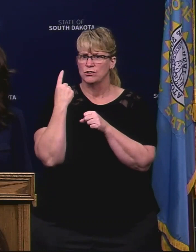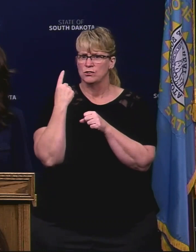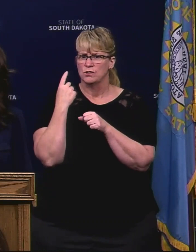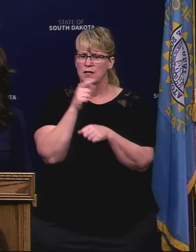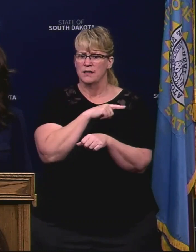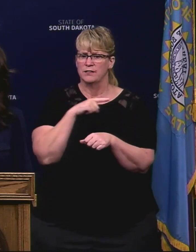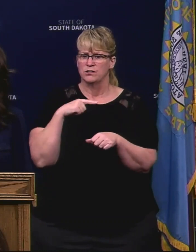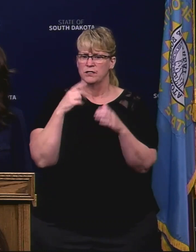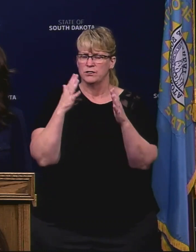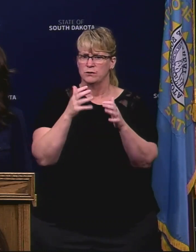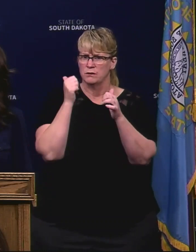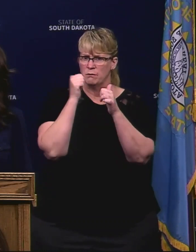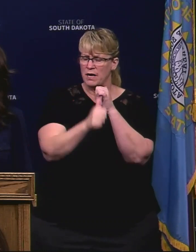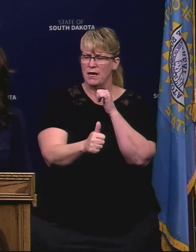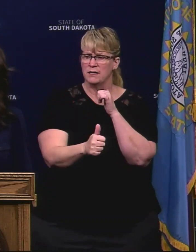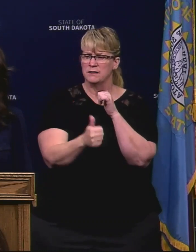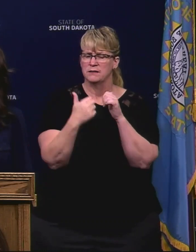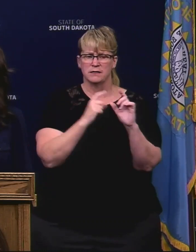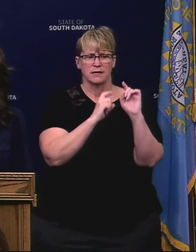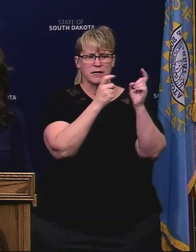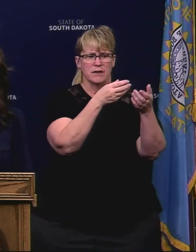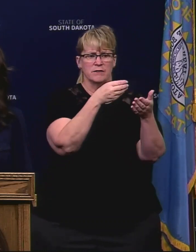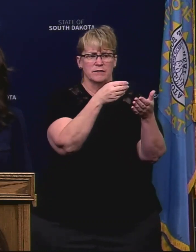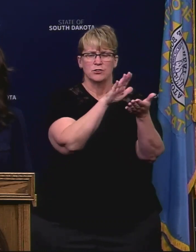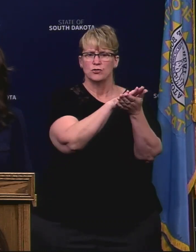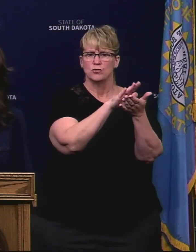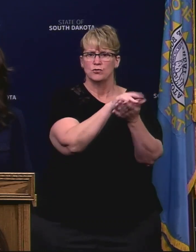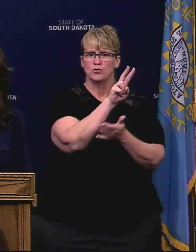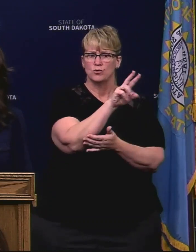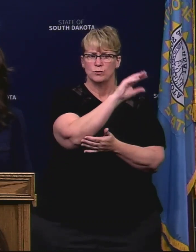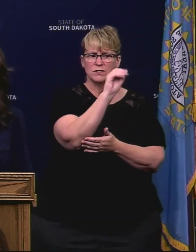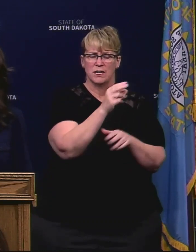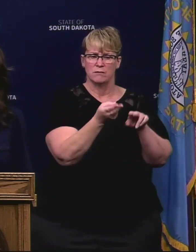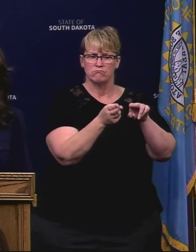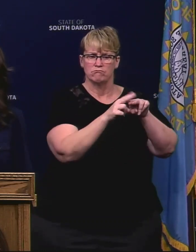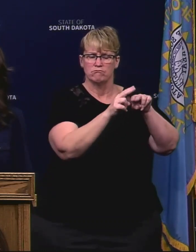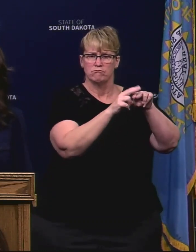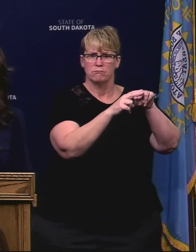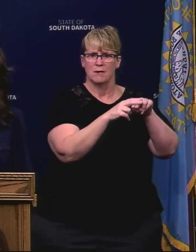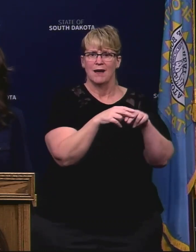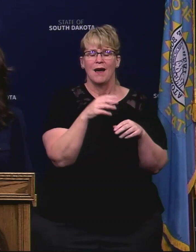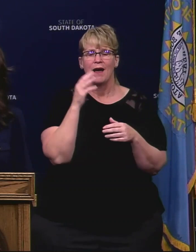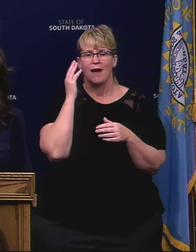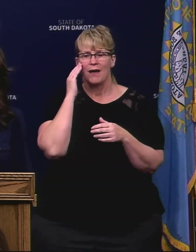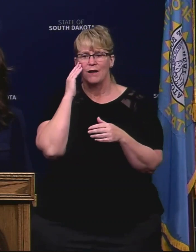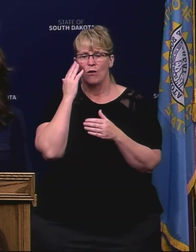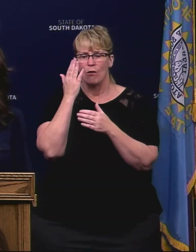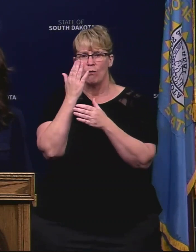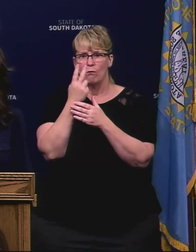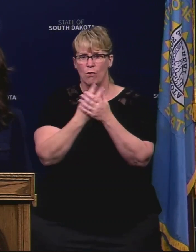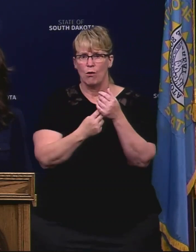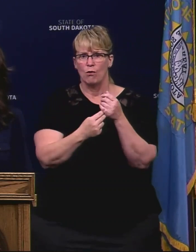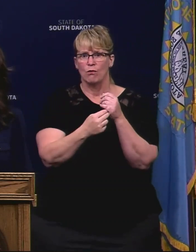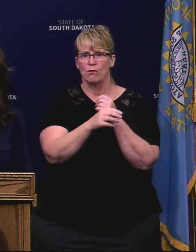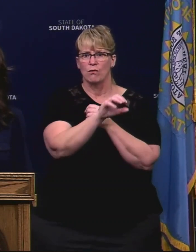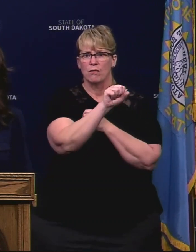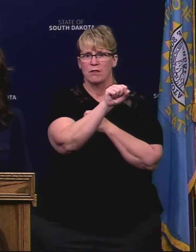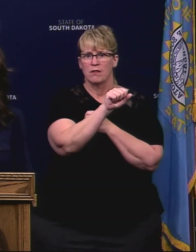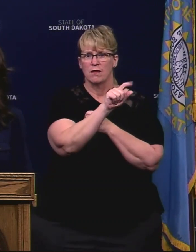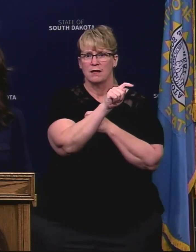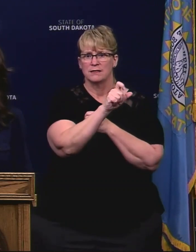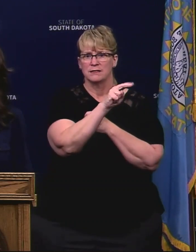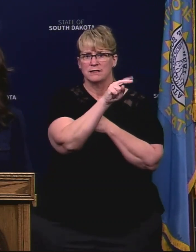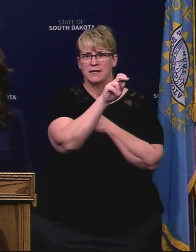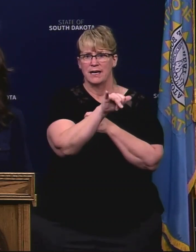legislation was passed to give schools like a 2% increase, and I know talking from both Stanley and Pierre, their superintendents are like,